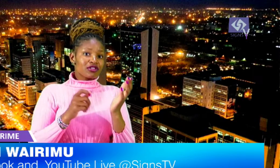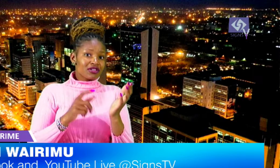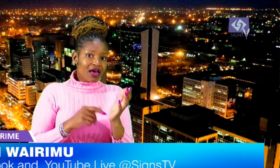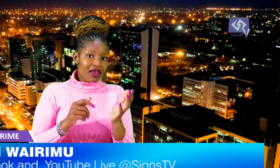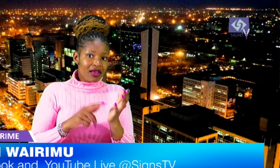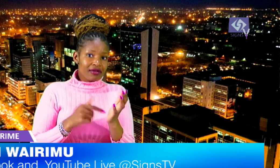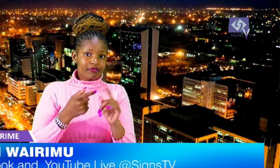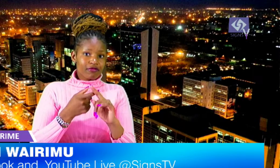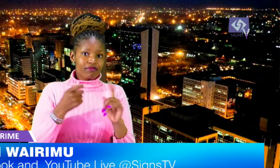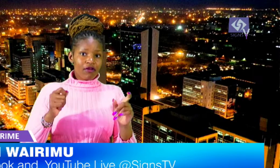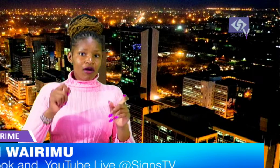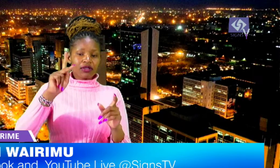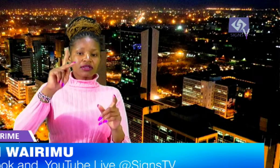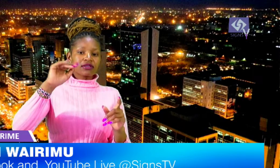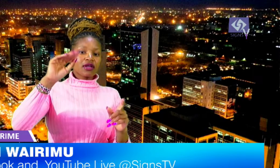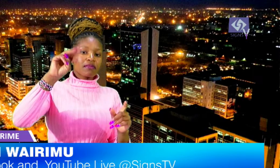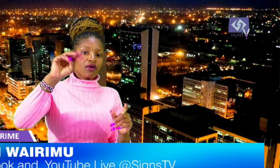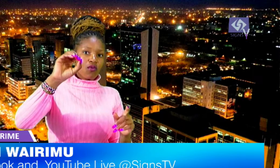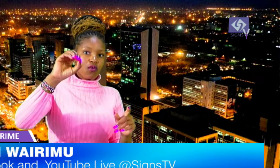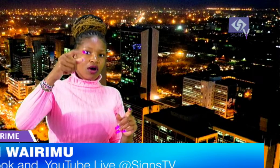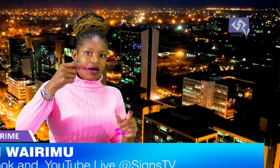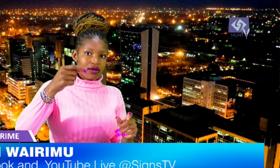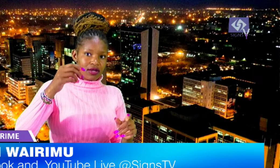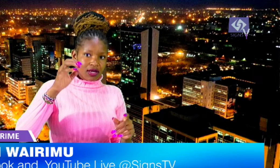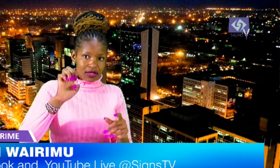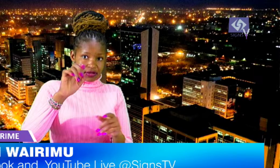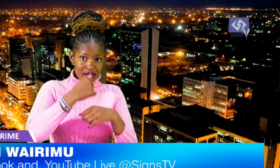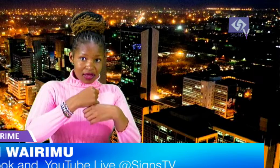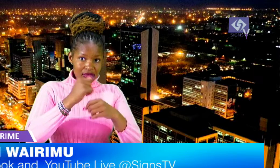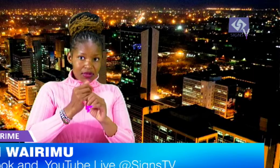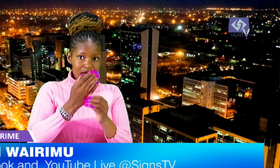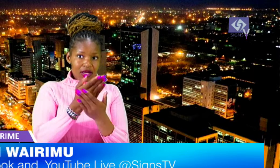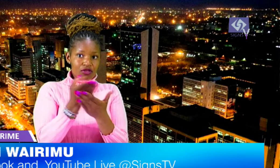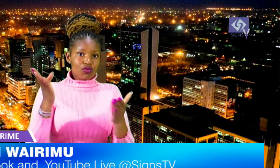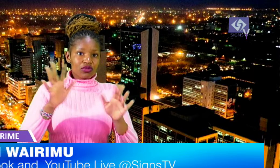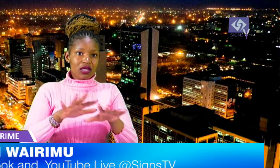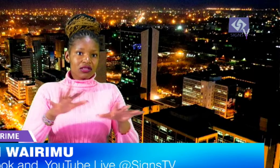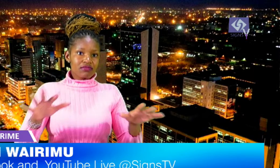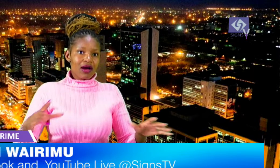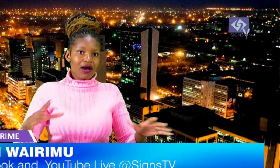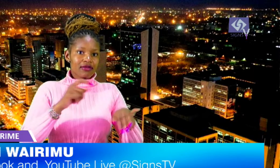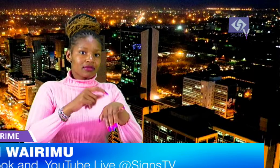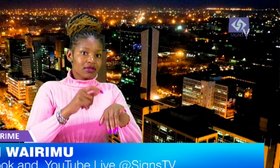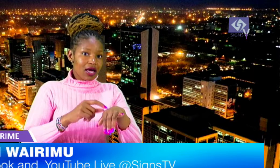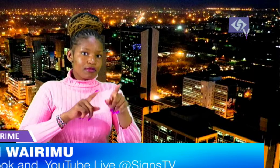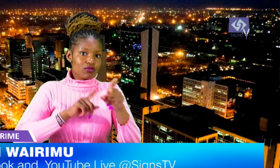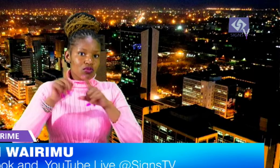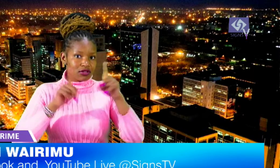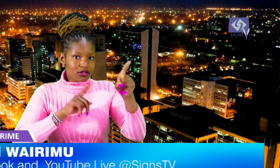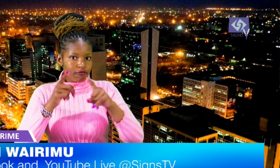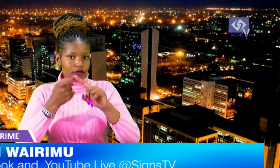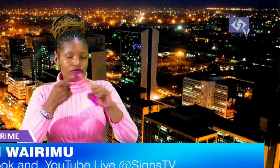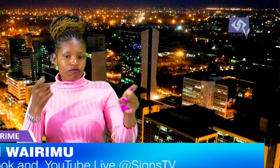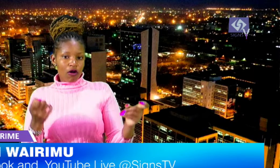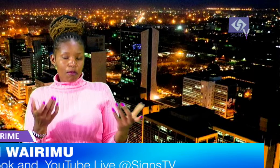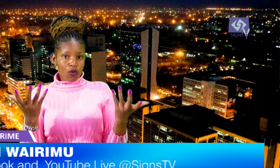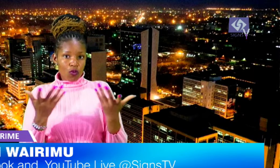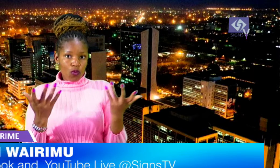deficit. Mr. Kimotho made the remarks during a tour of the Bunyala irrigation scheme in